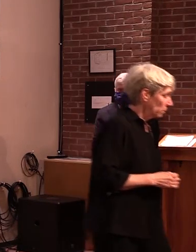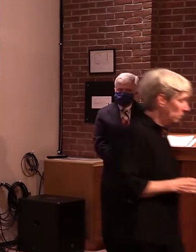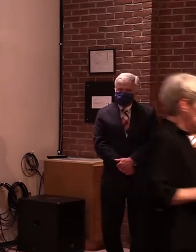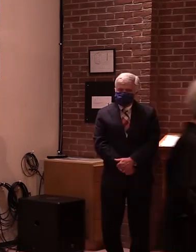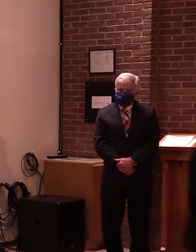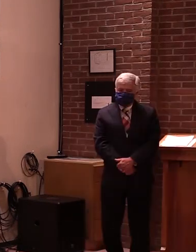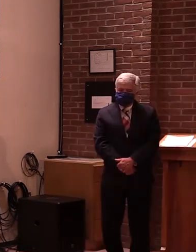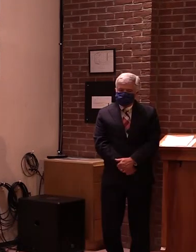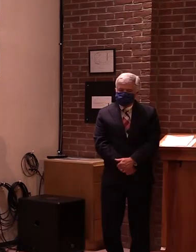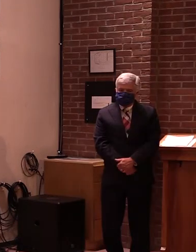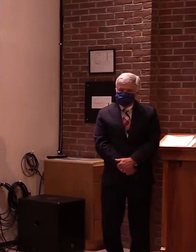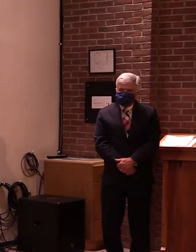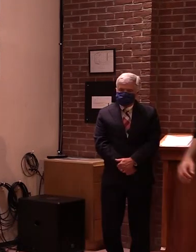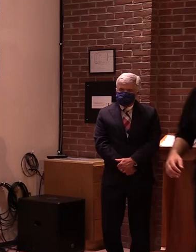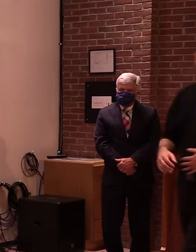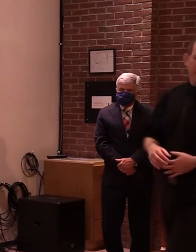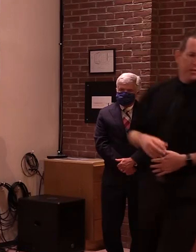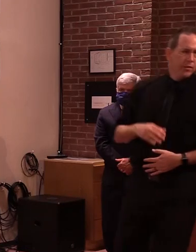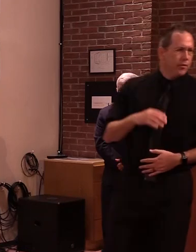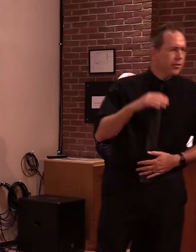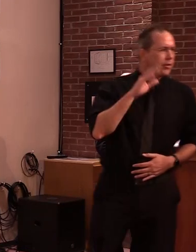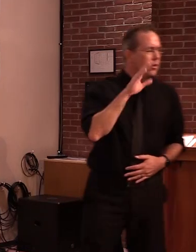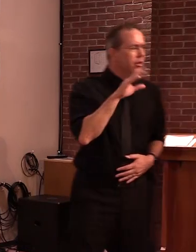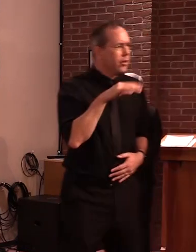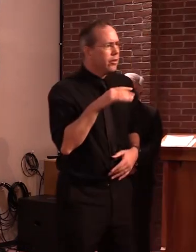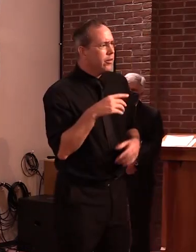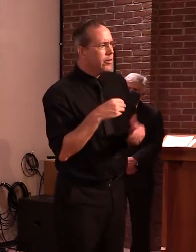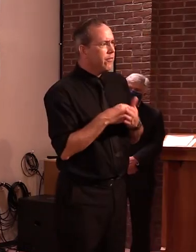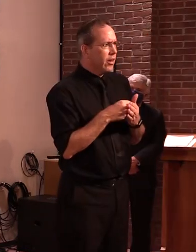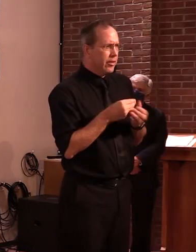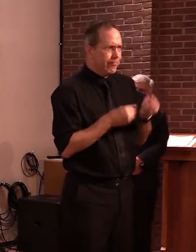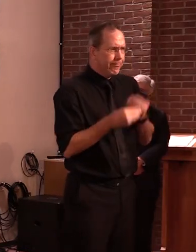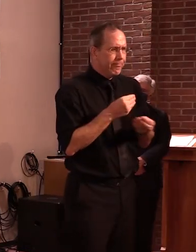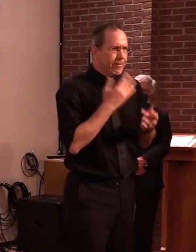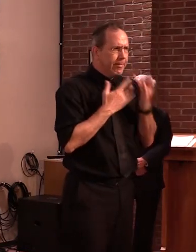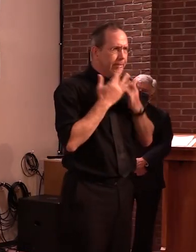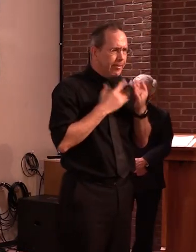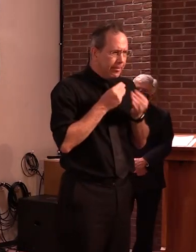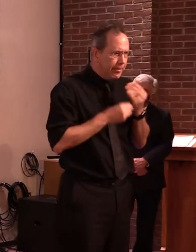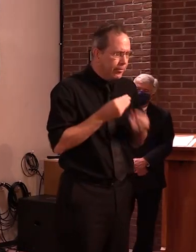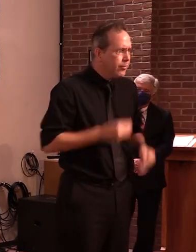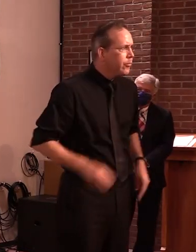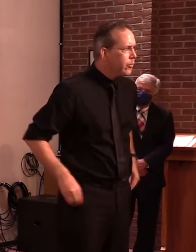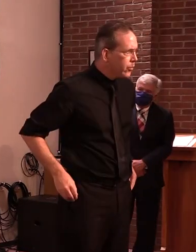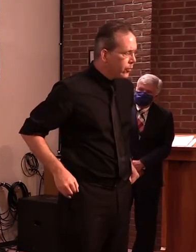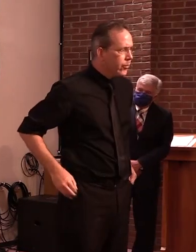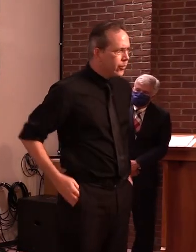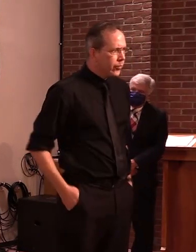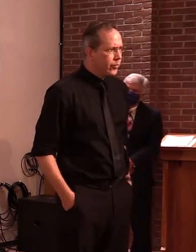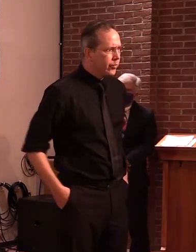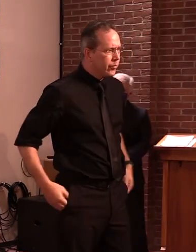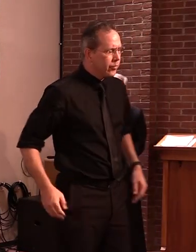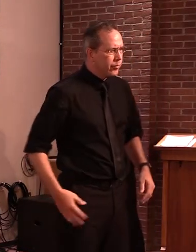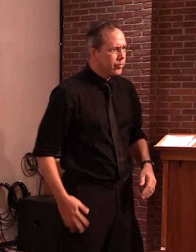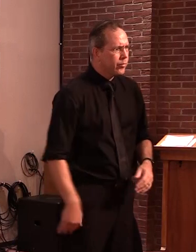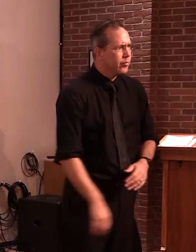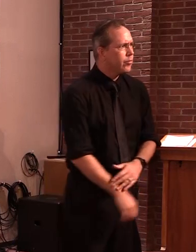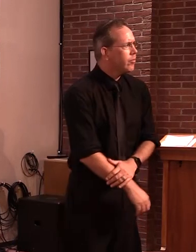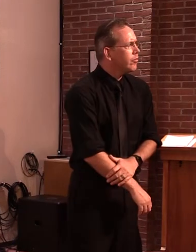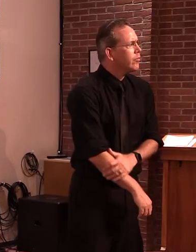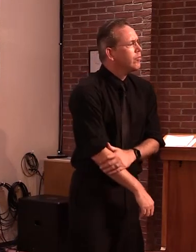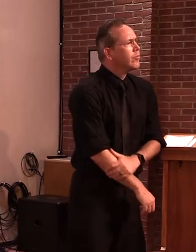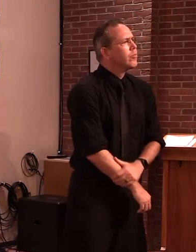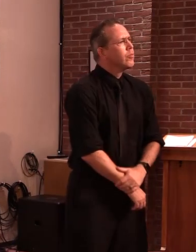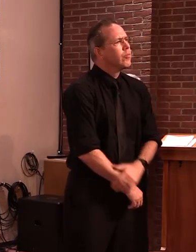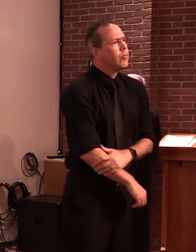we're having this pandemic in general, but can you imagine the surplus we might have had had we not had to